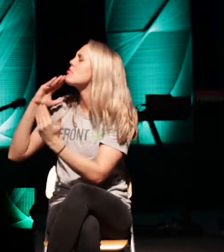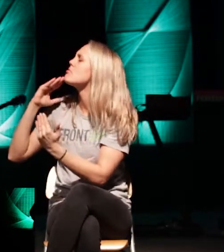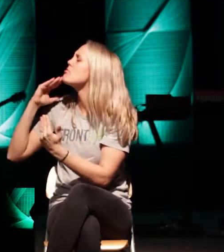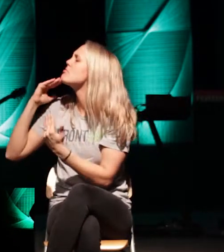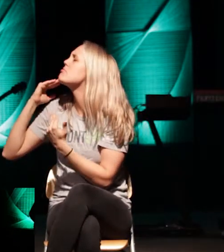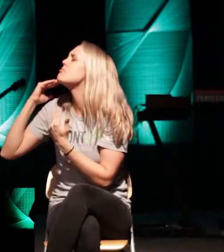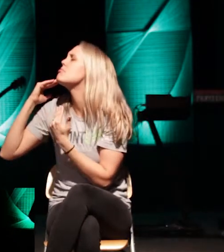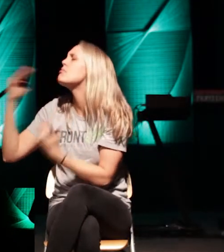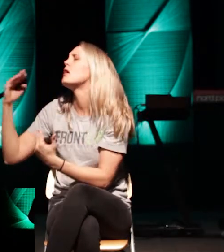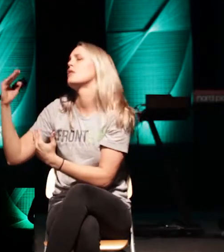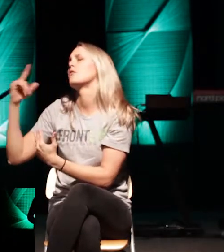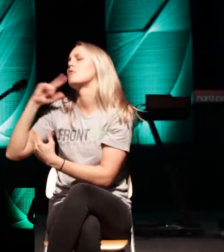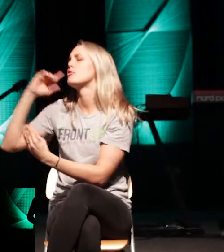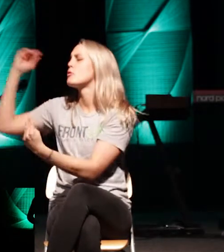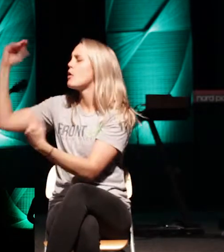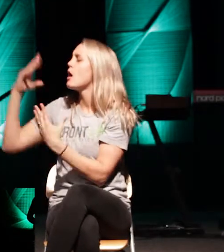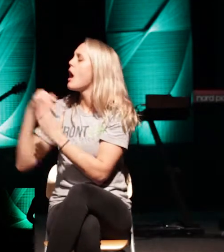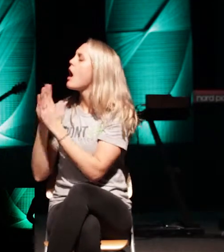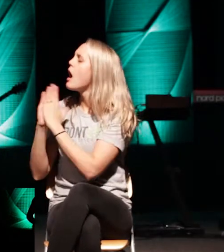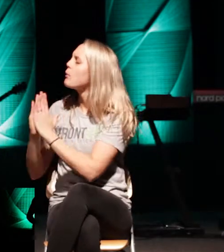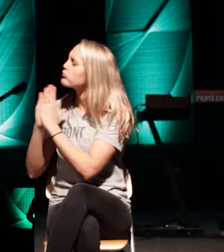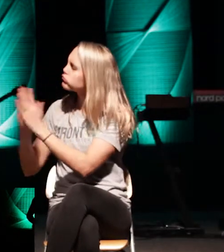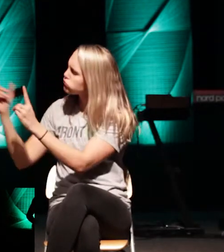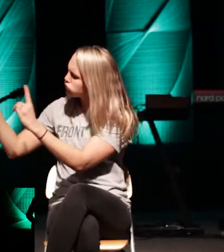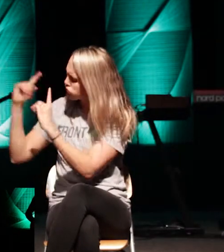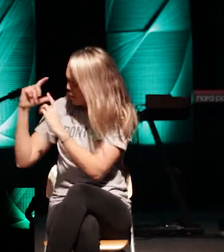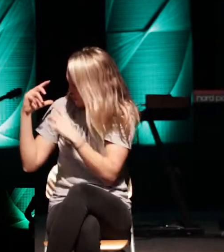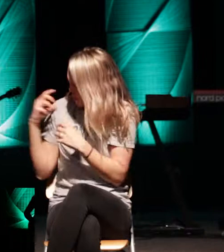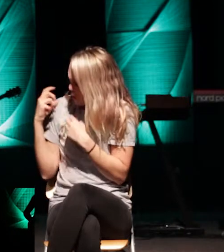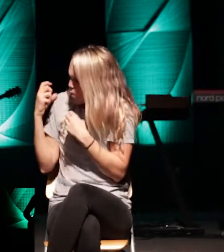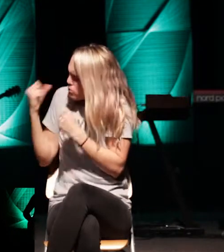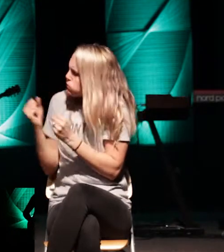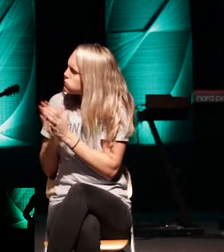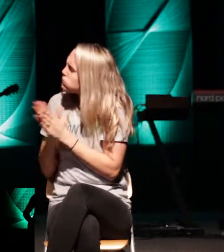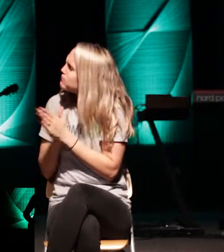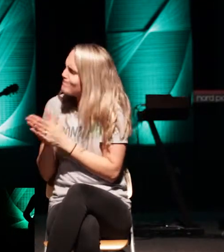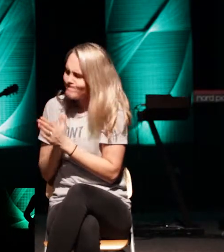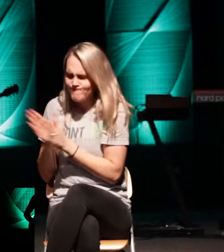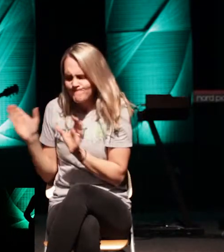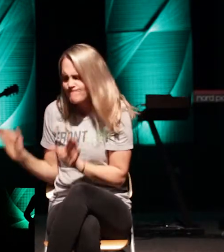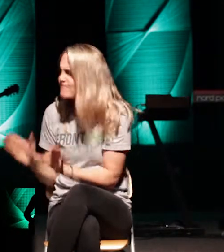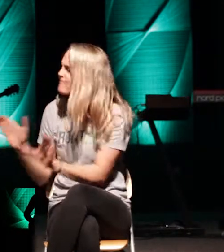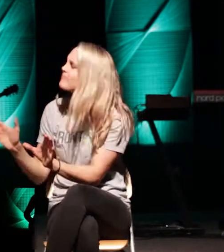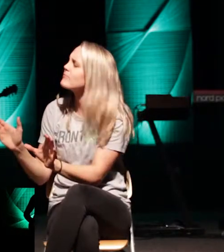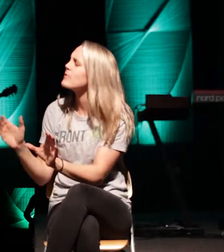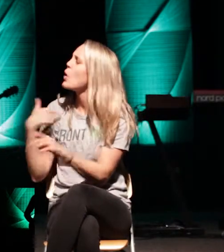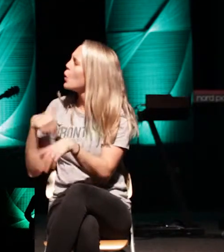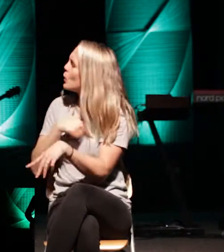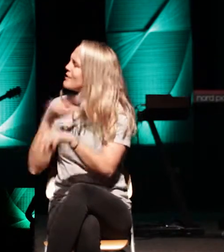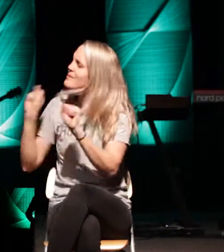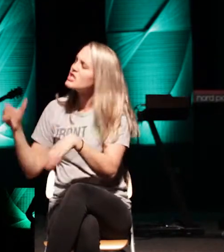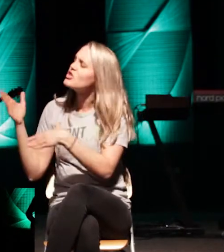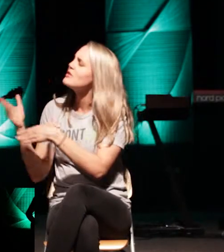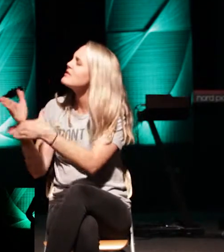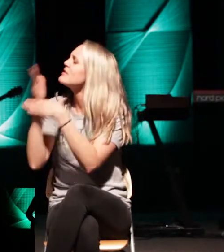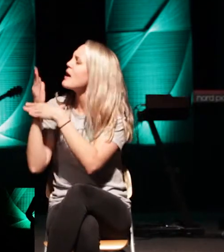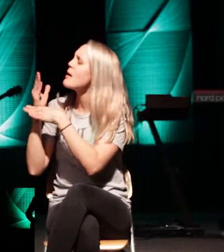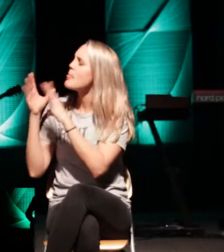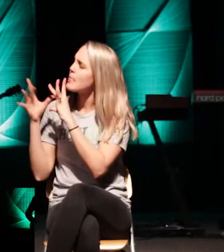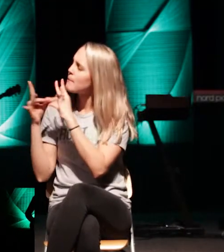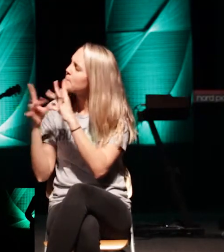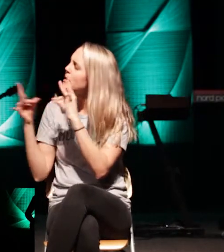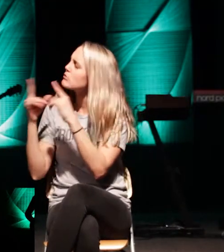for boldness and courage that we would share that same message of grace to those in our